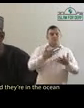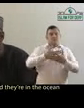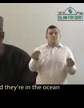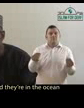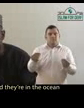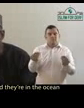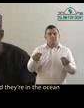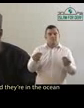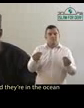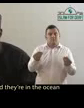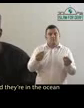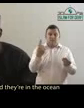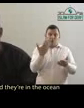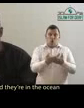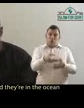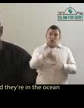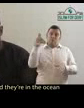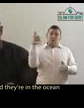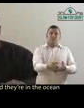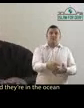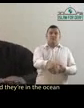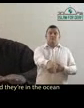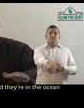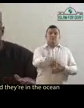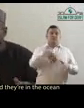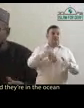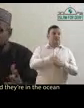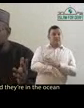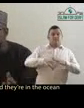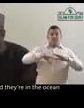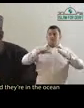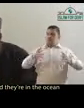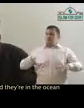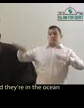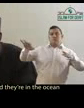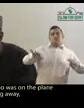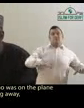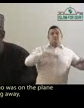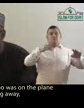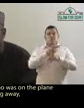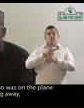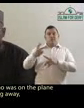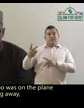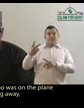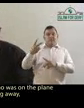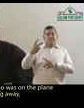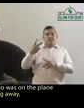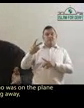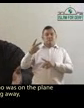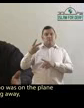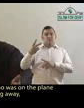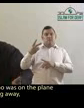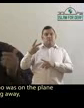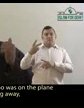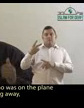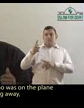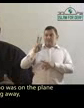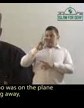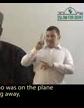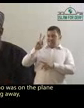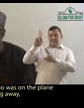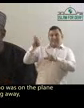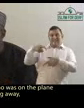Malaysia, someone is on that plane and they're in the ocean floating for 2 weeks, and there's a dead